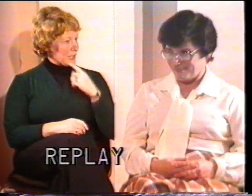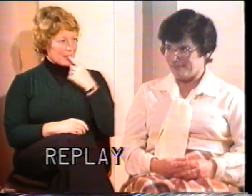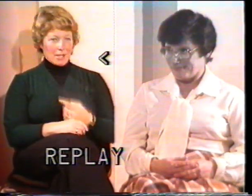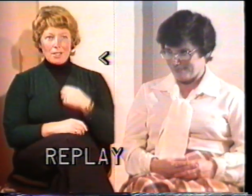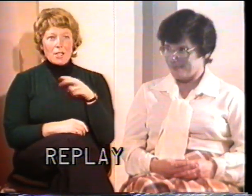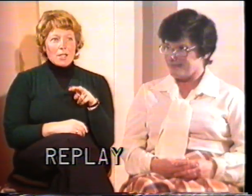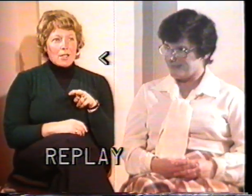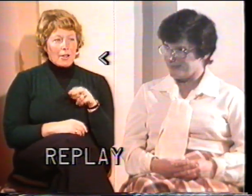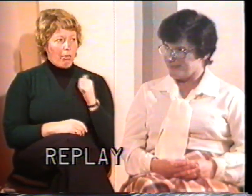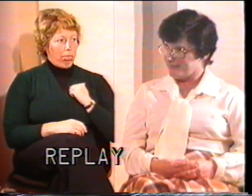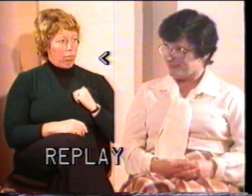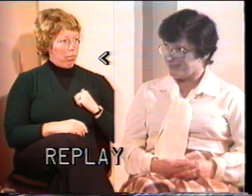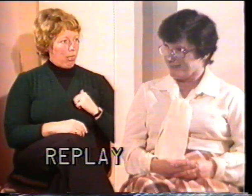know what they were saying. I stared.